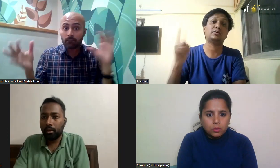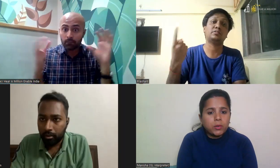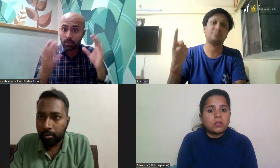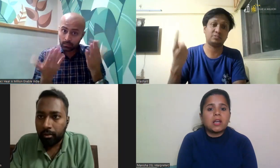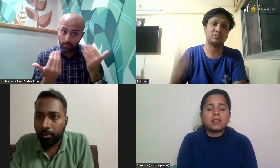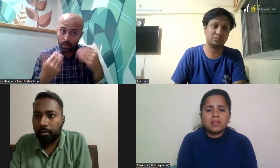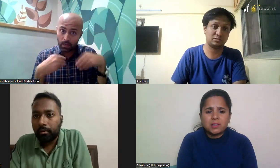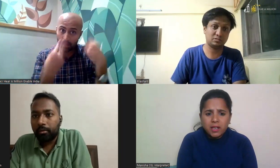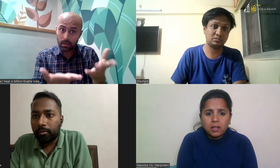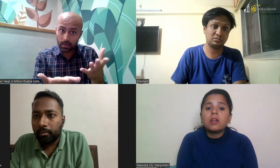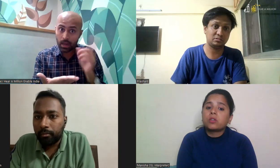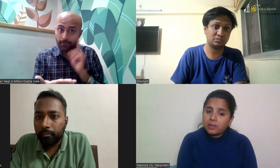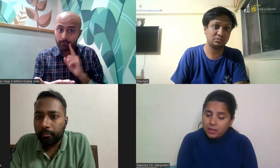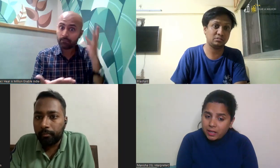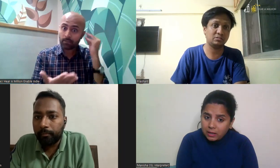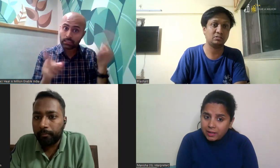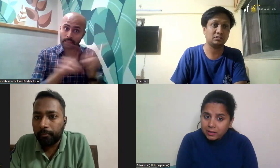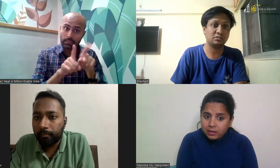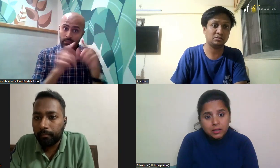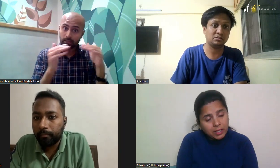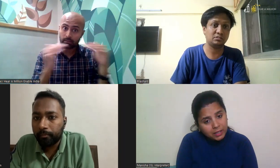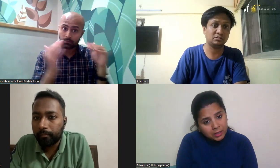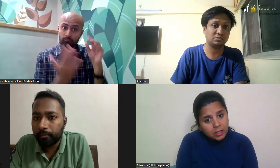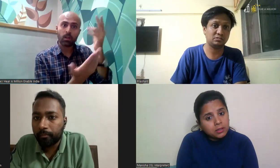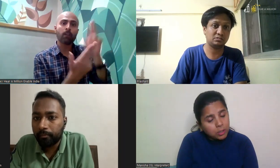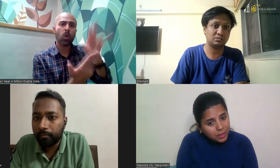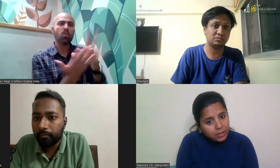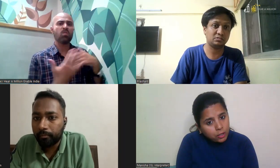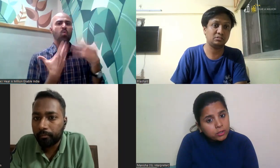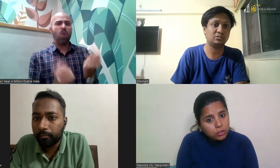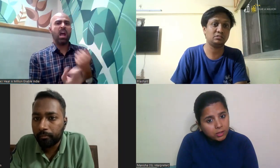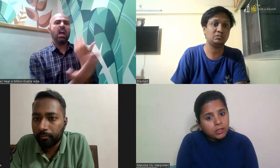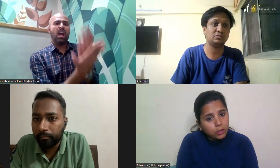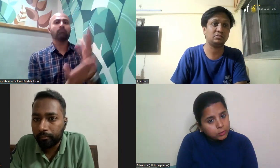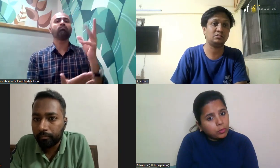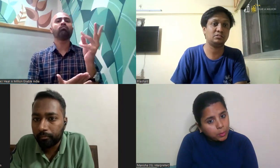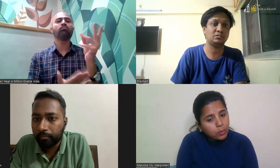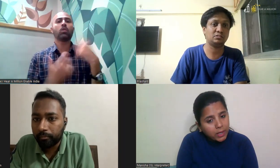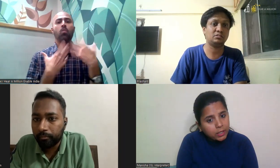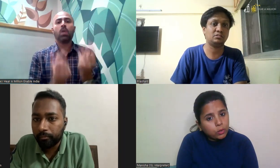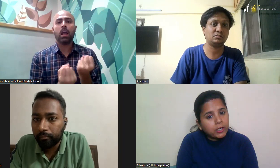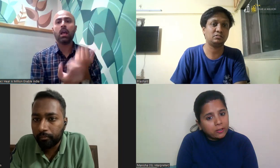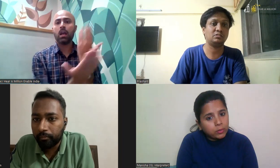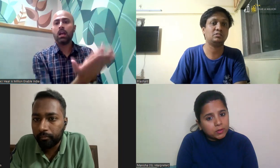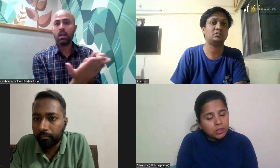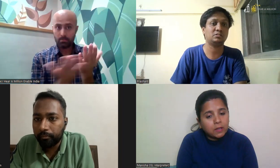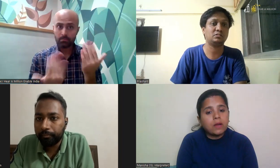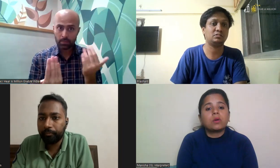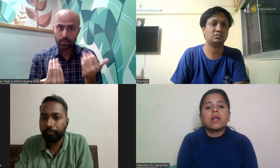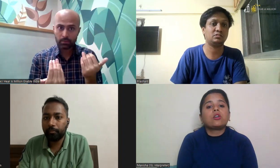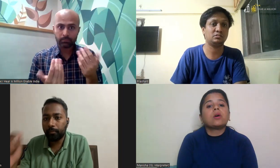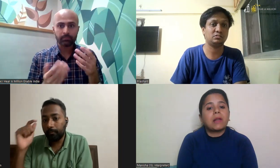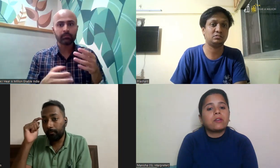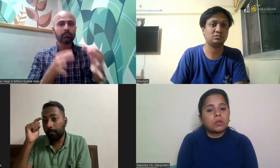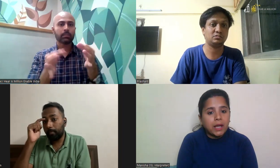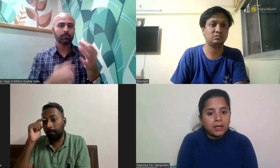So Prashant is saying, so he's saying, asking that can third party or insurance can also be provided to a deaf person if I